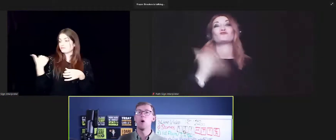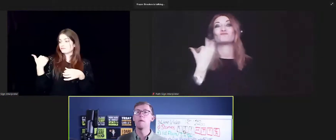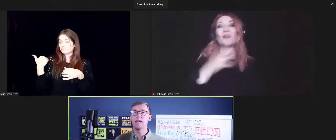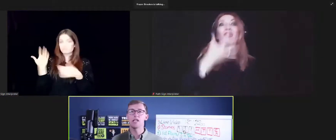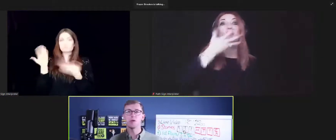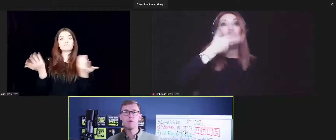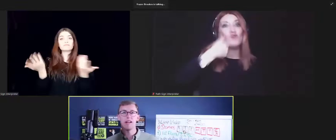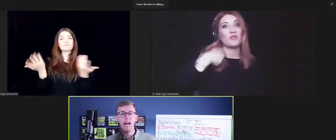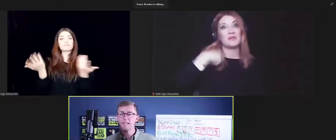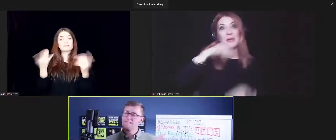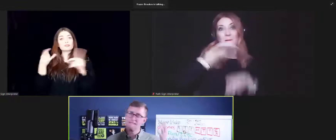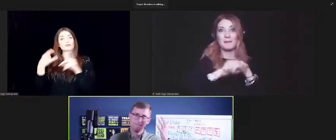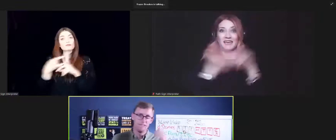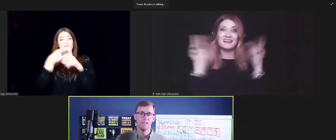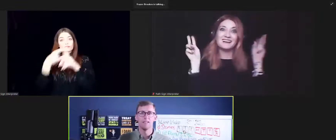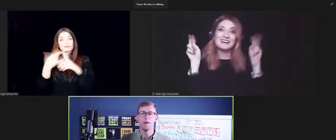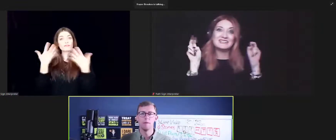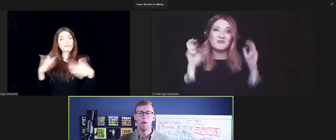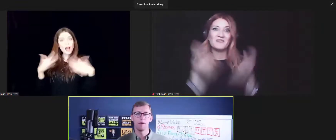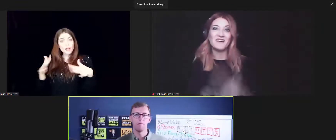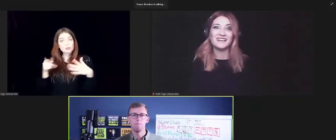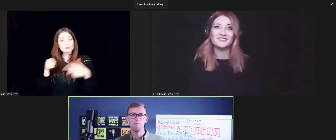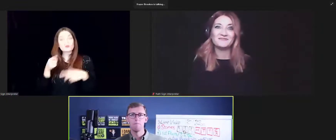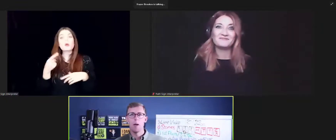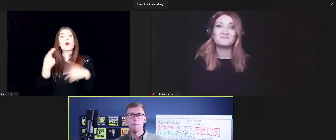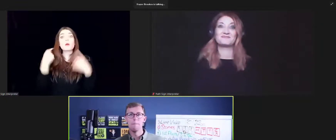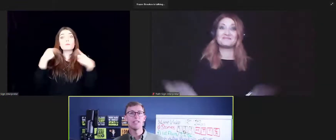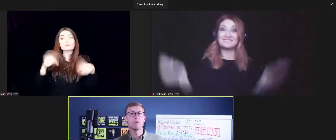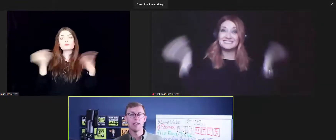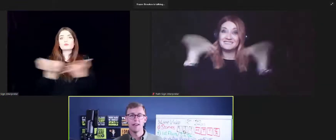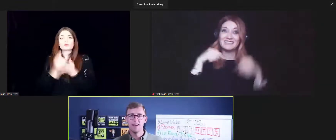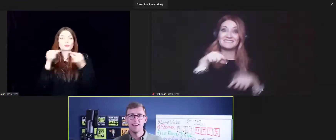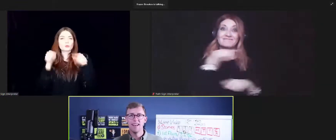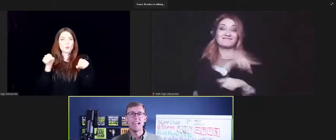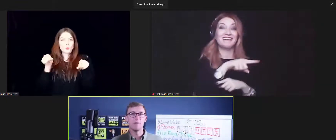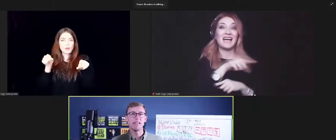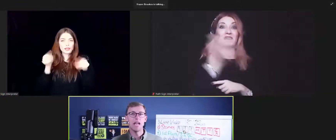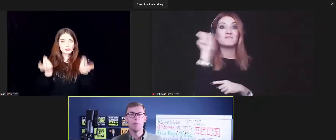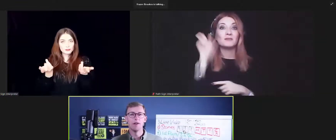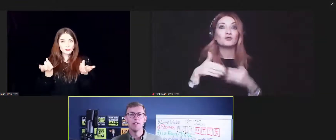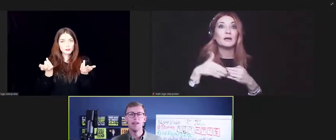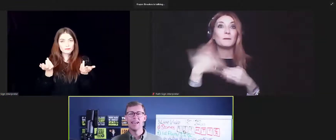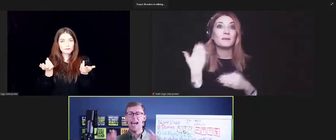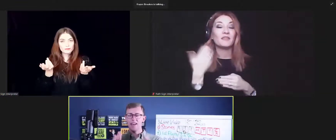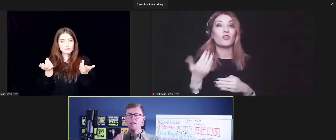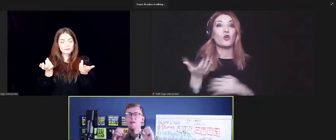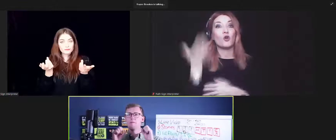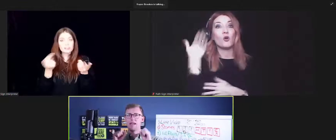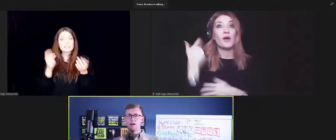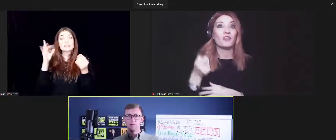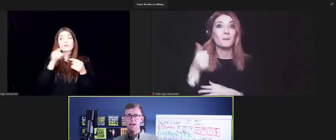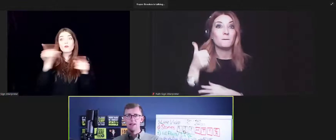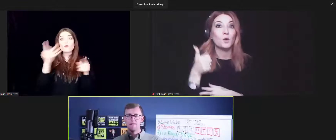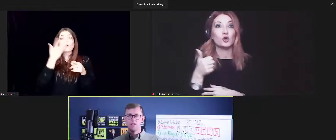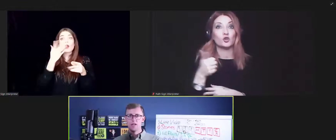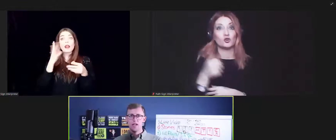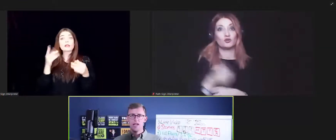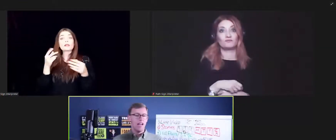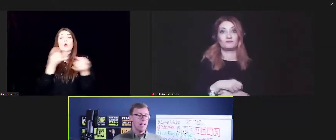you want to be like Sabrina, hit me up. Message me. Let me know. Again, being